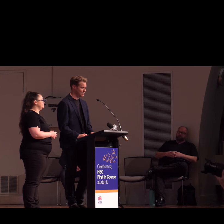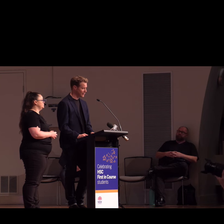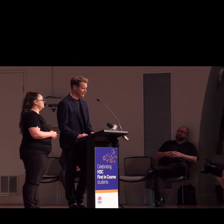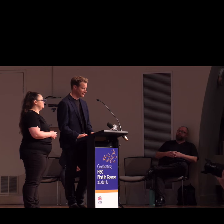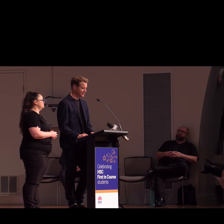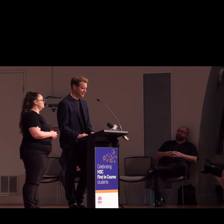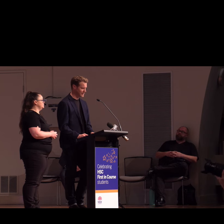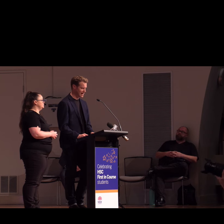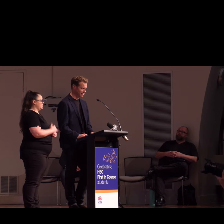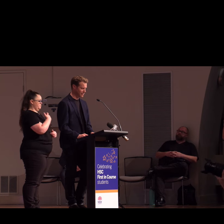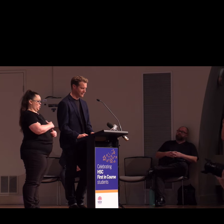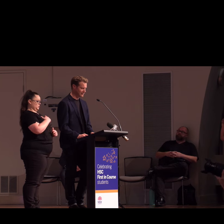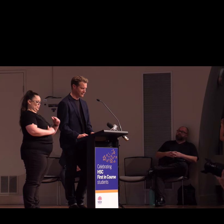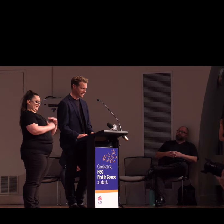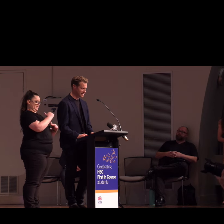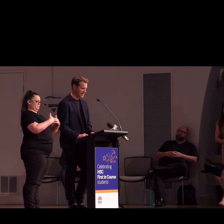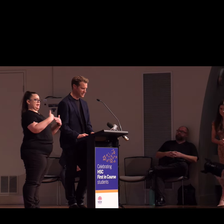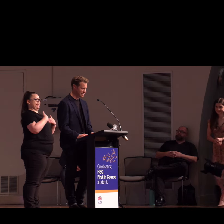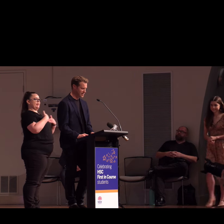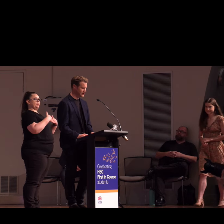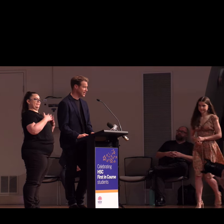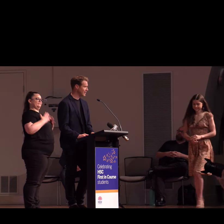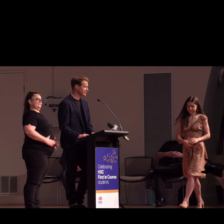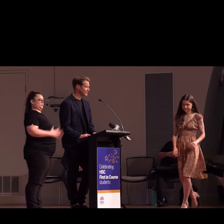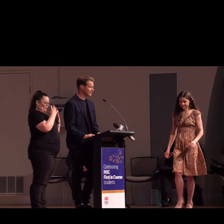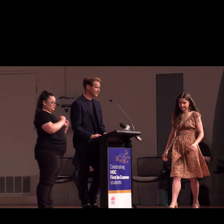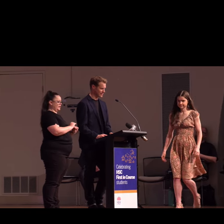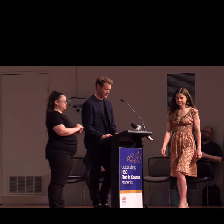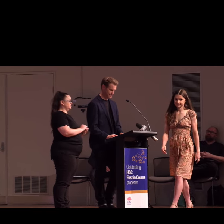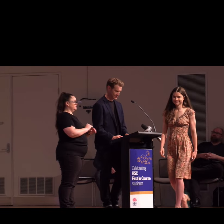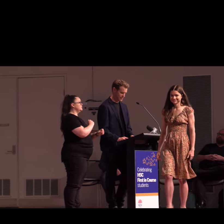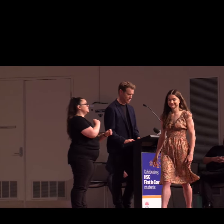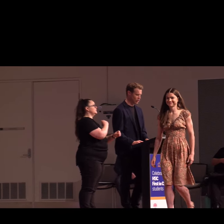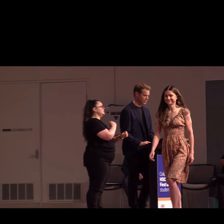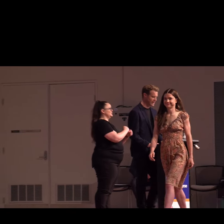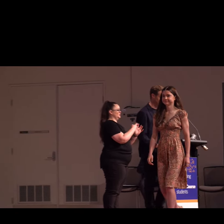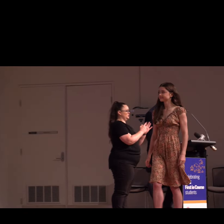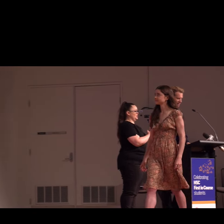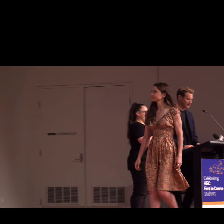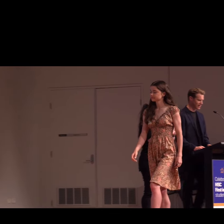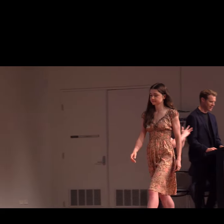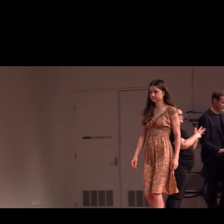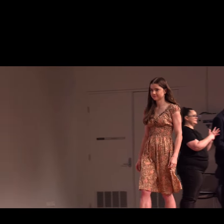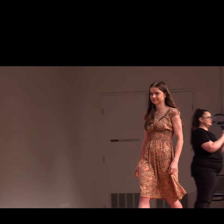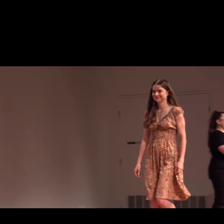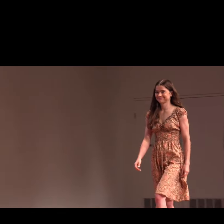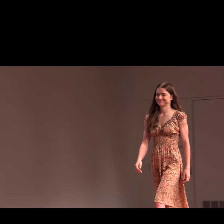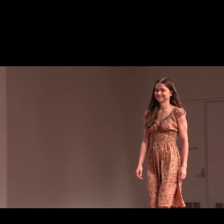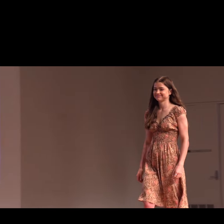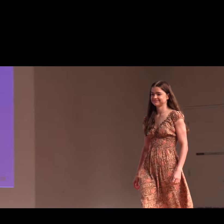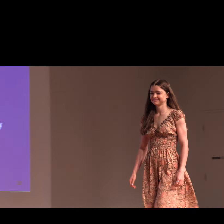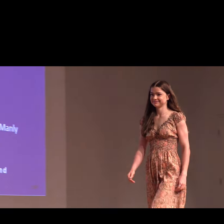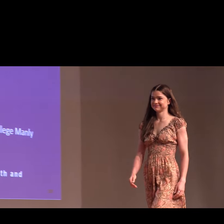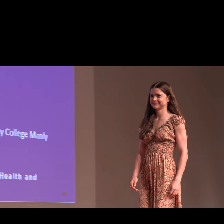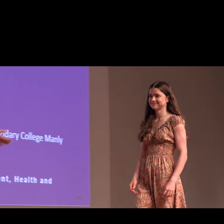In Personal Development, Health and Physical Education, Gemma Stevenson, Northern Beaches Secondary College.